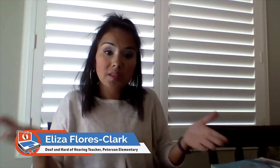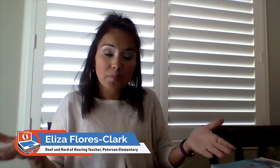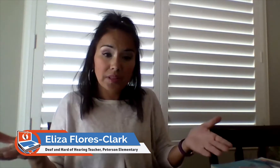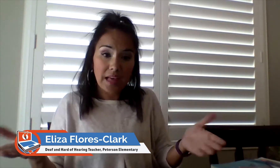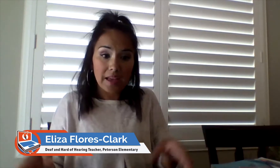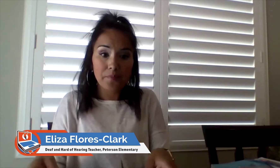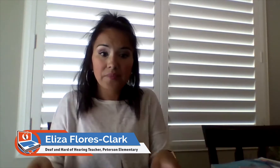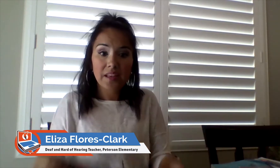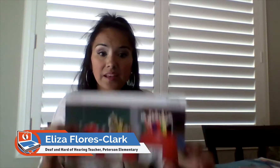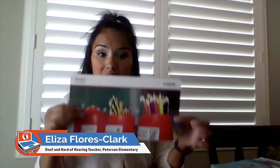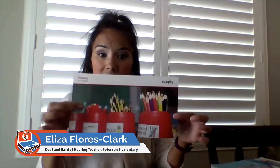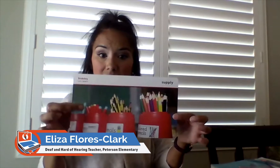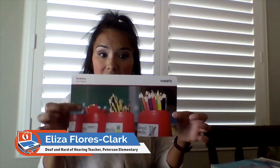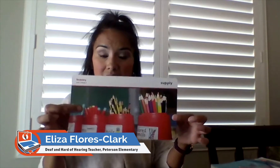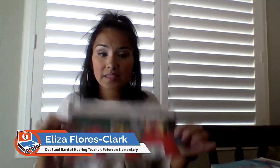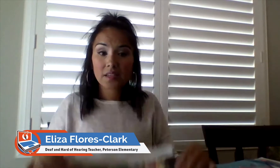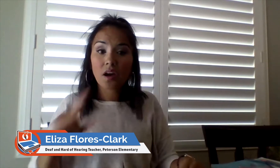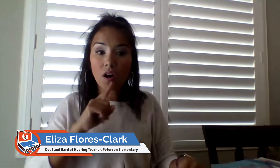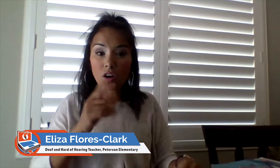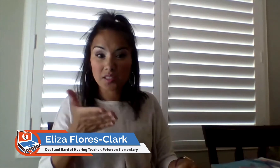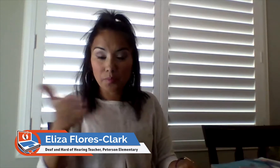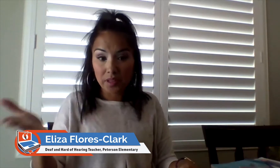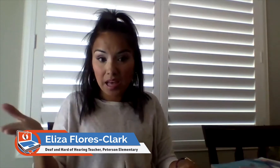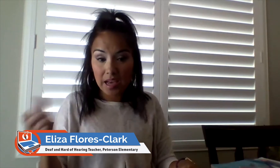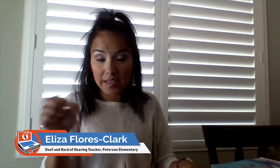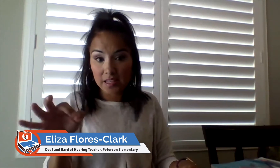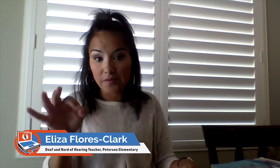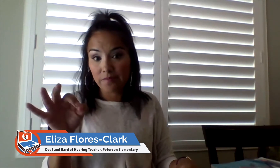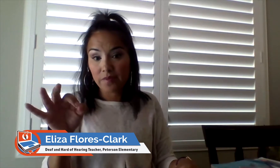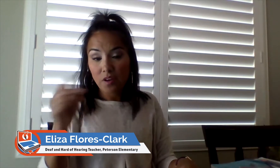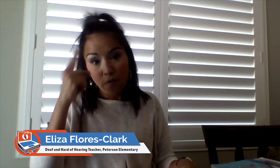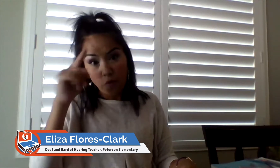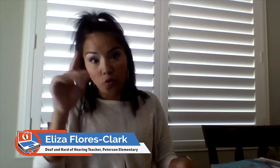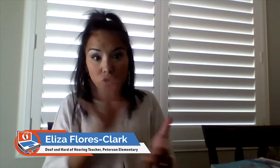supply. These are supplies for school.